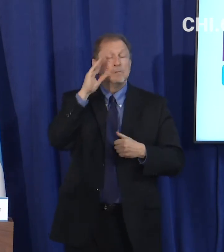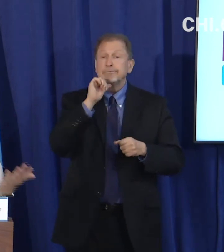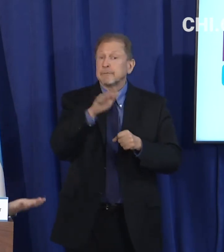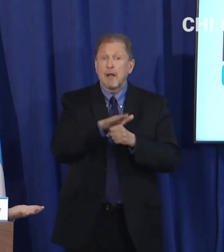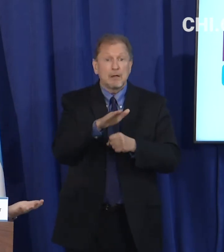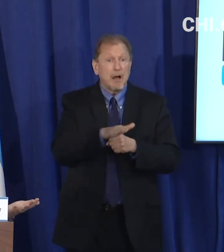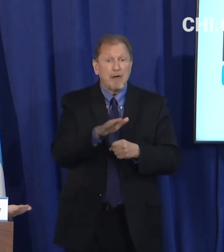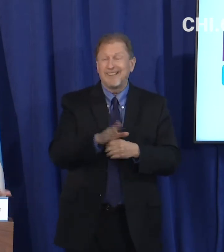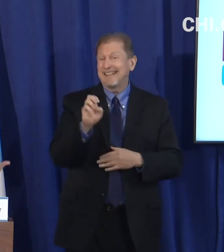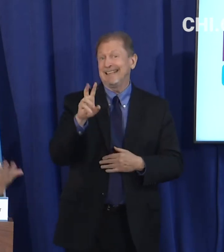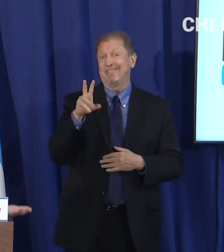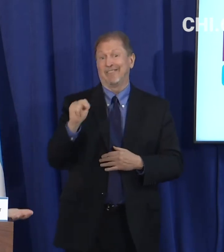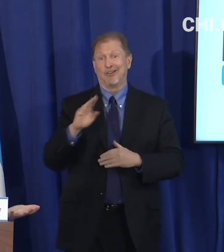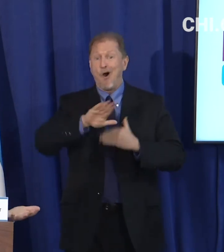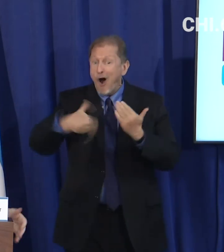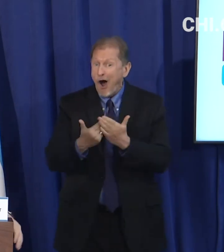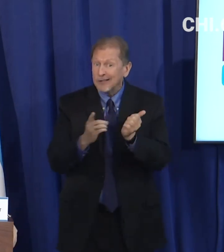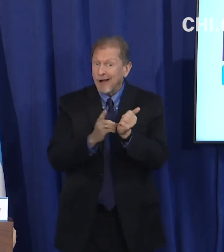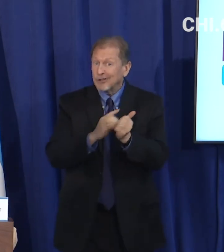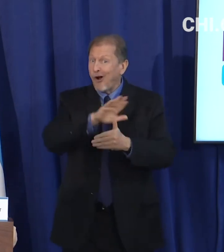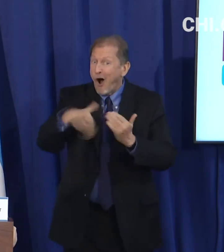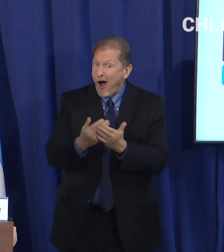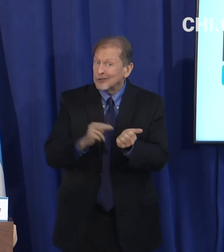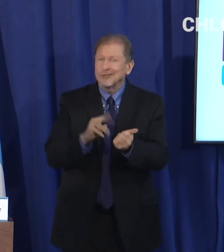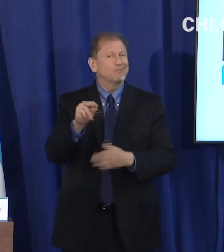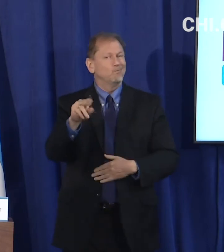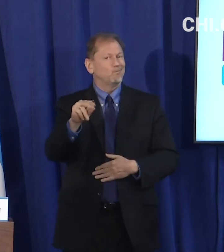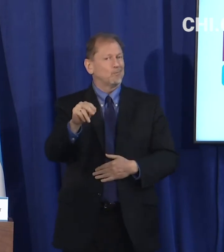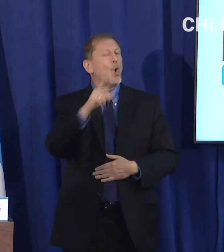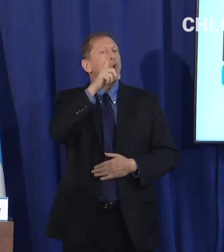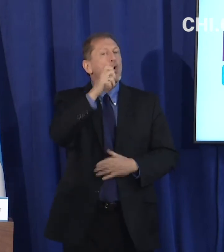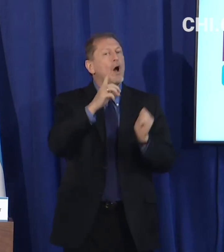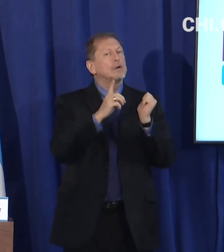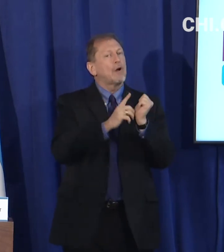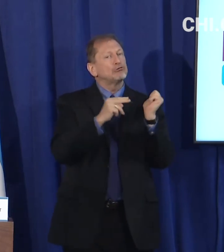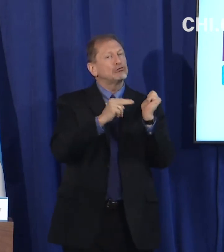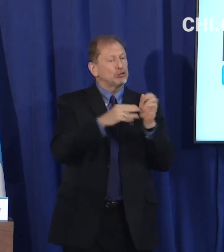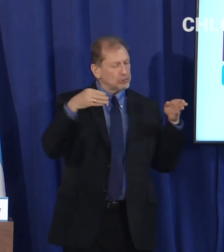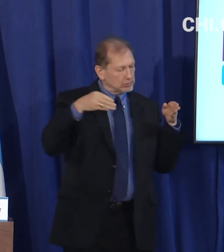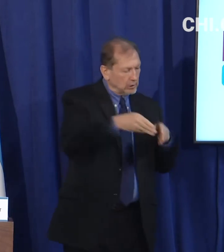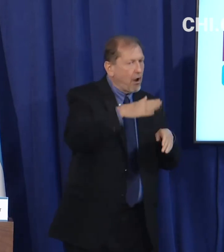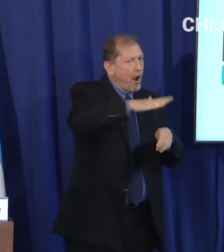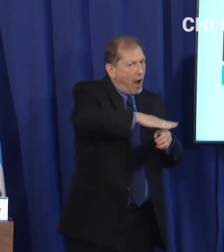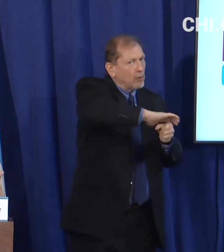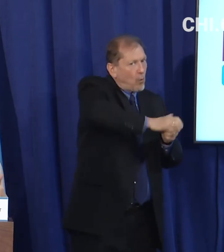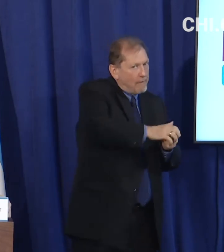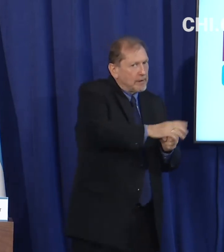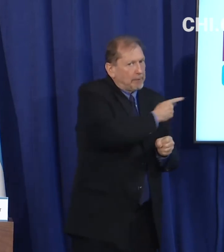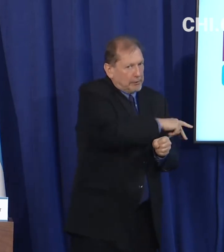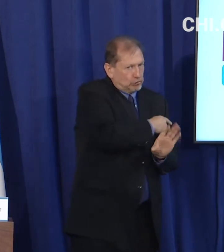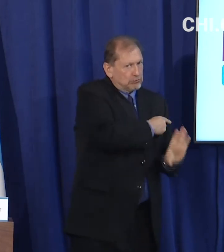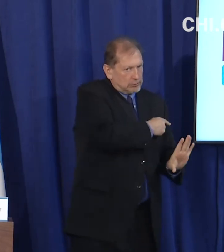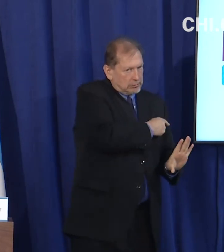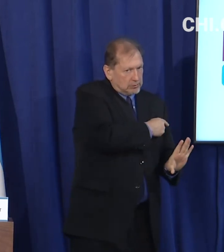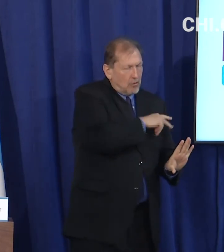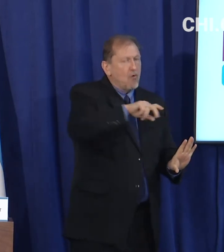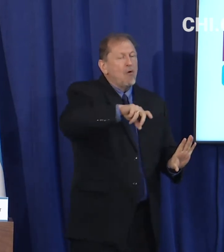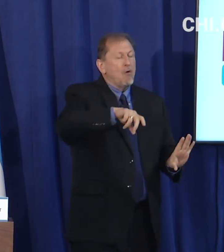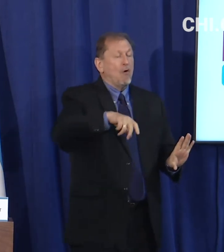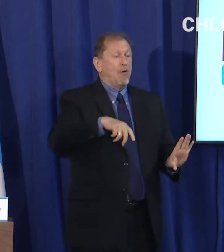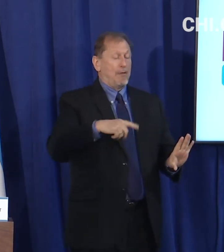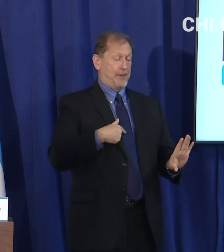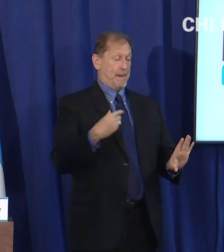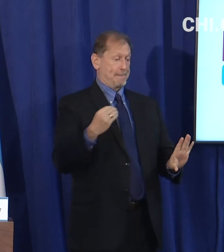vaccinate even all of the healthcare workers who work in hospitals, for example. And so lots of conversation about about, what that looks like. Once we